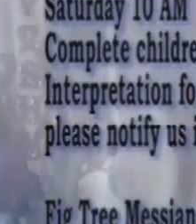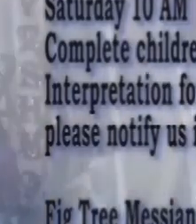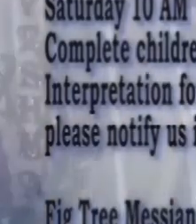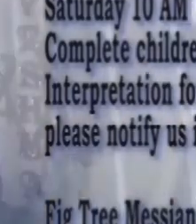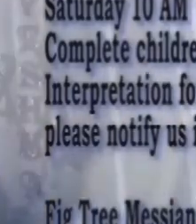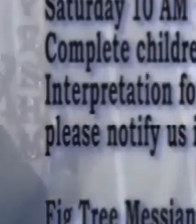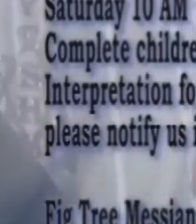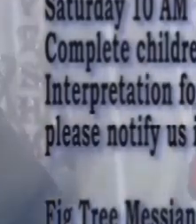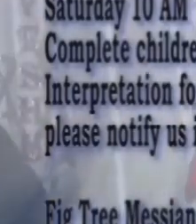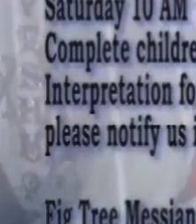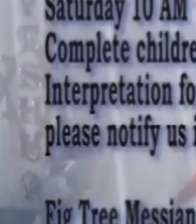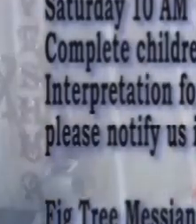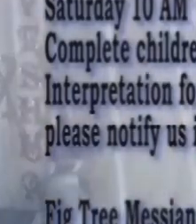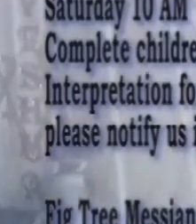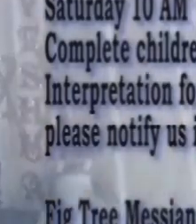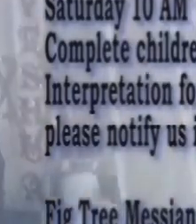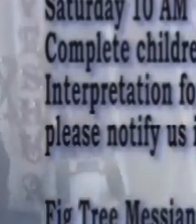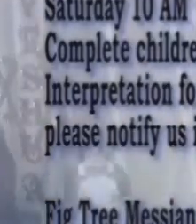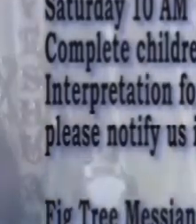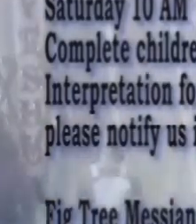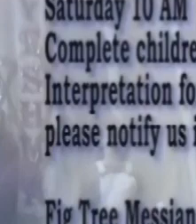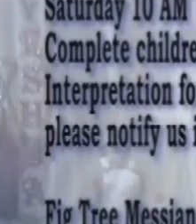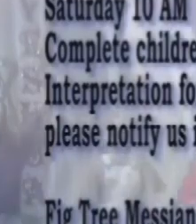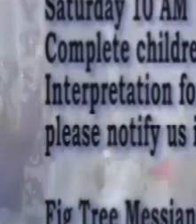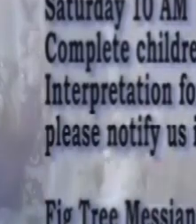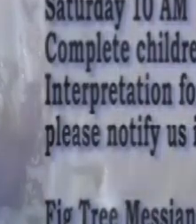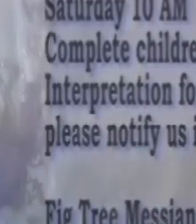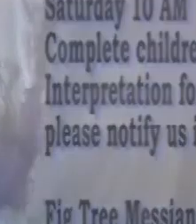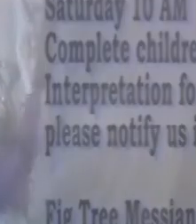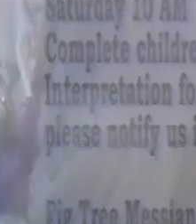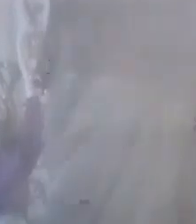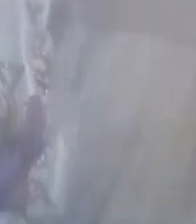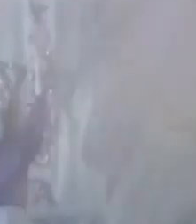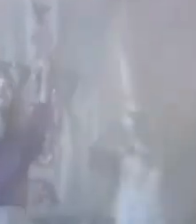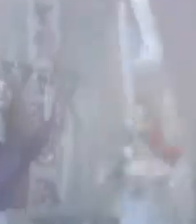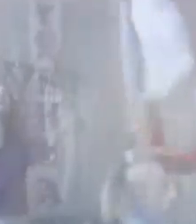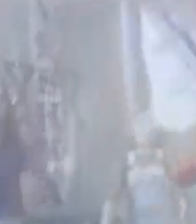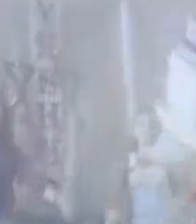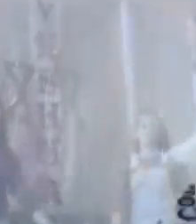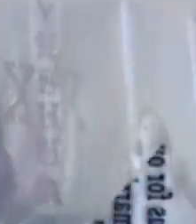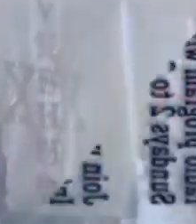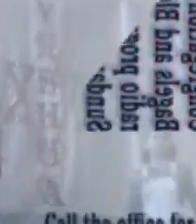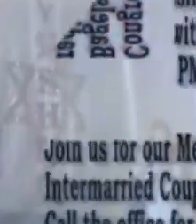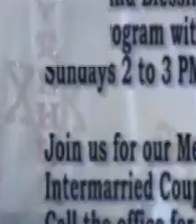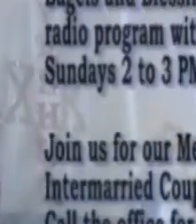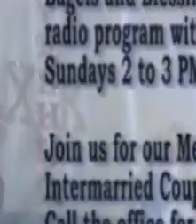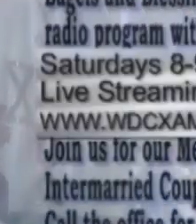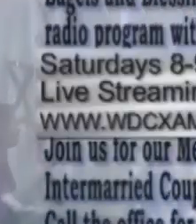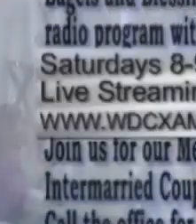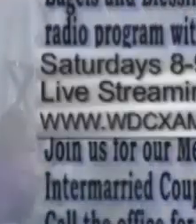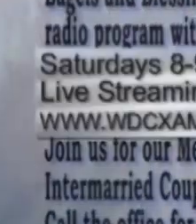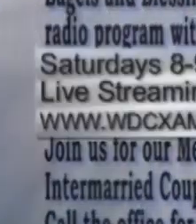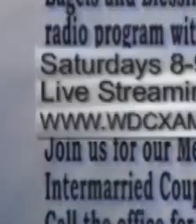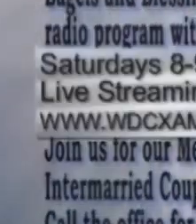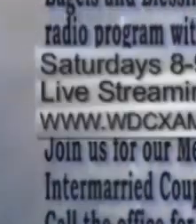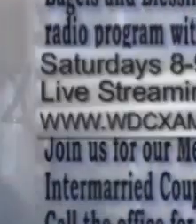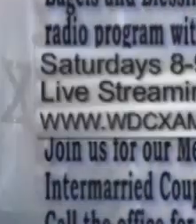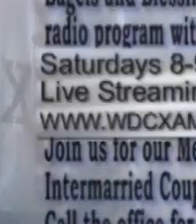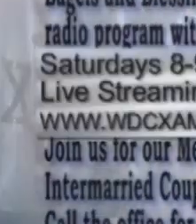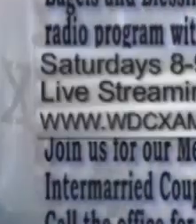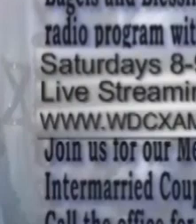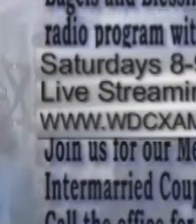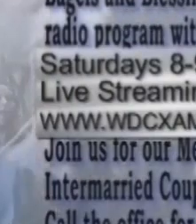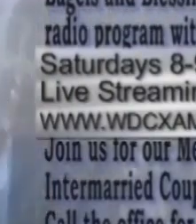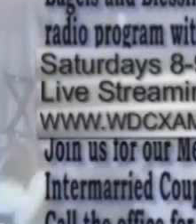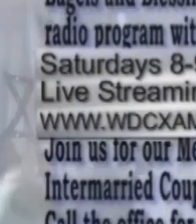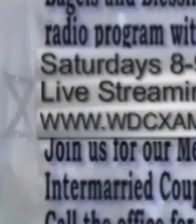Yisrael. Call for hours. Congregation Shema Yisrael also sponsors Bagels and Blessings, a Messianic music and talk radio program with